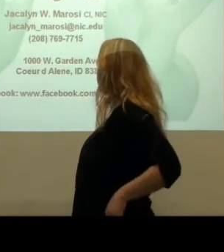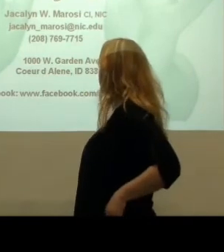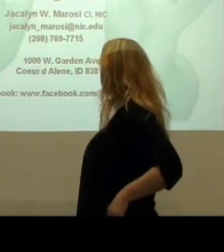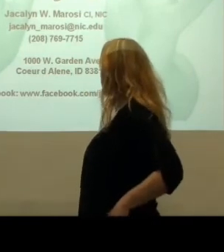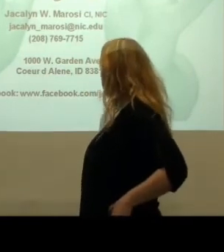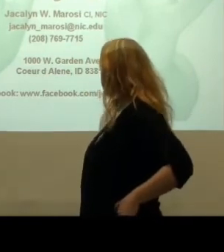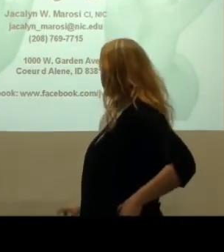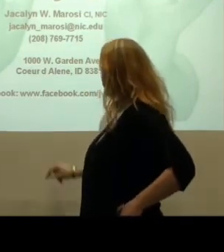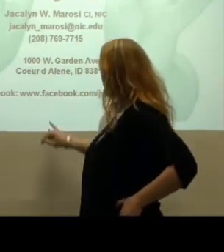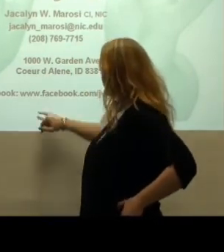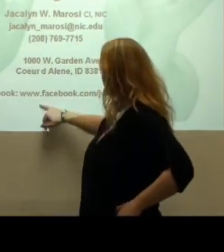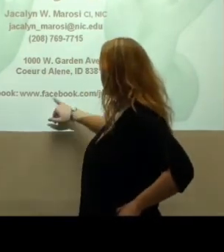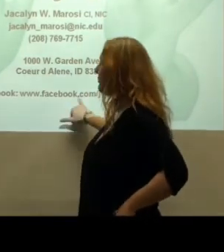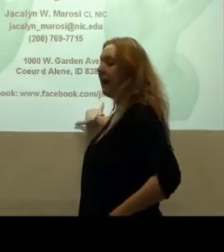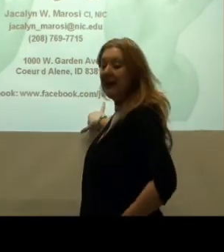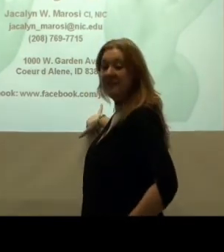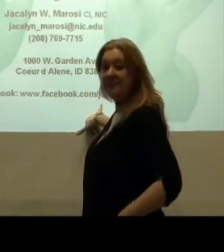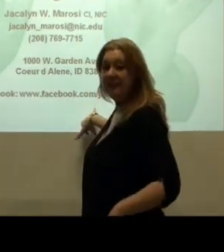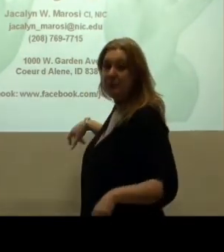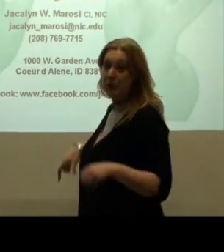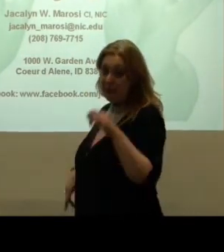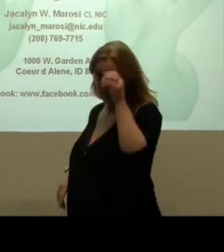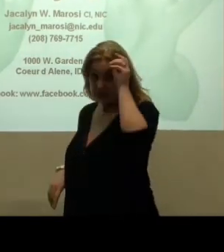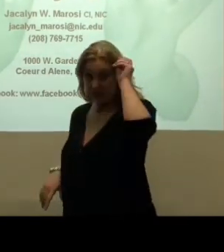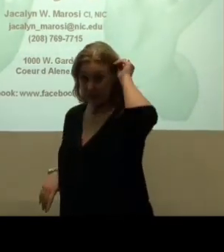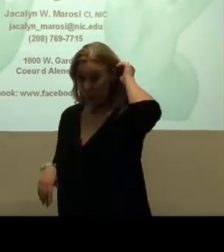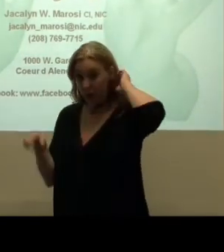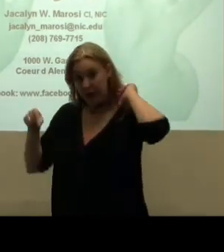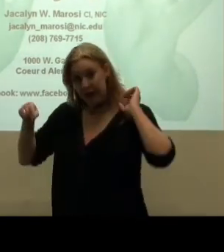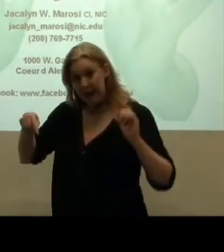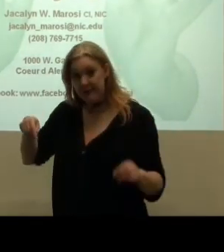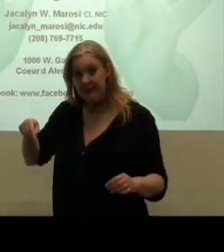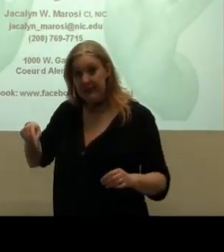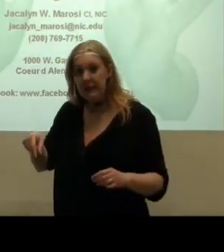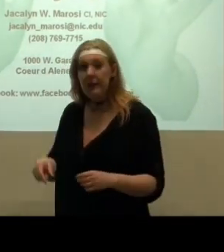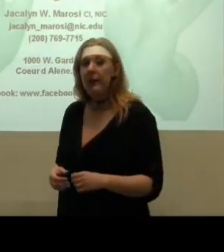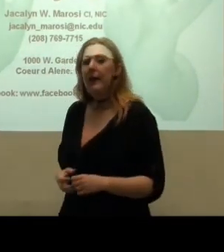And also I have a Facebook page that's for NIC.